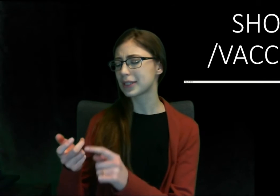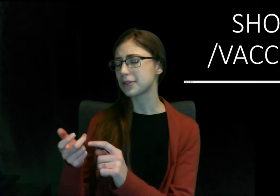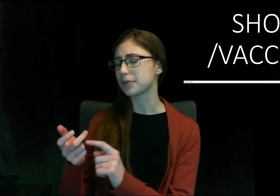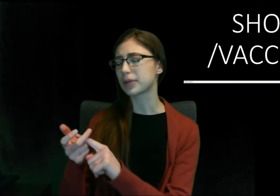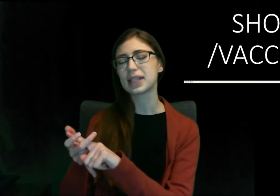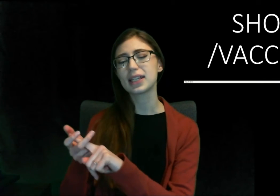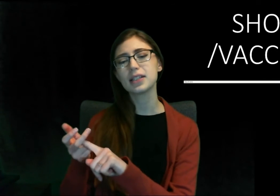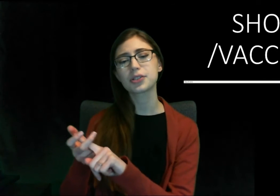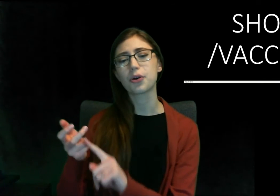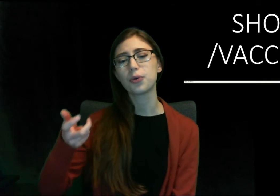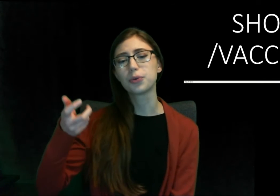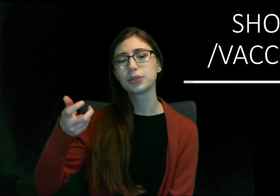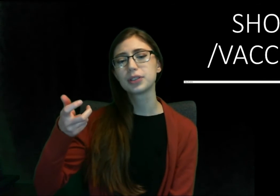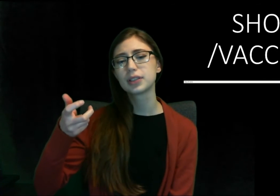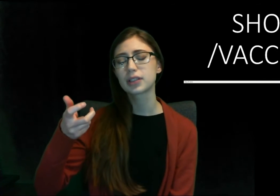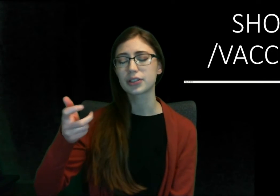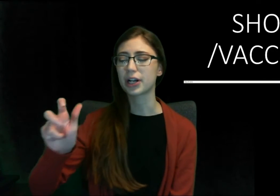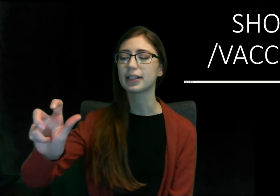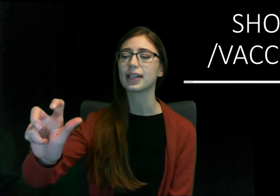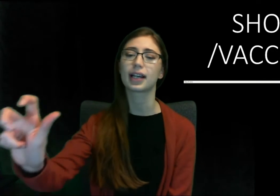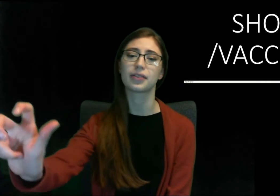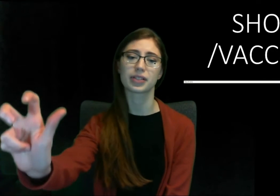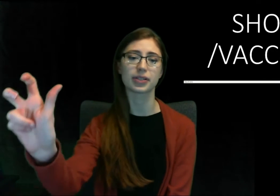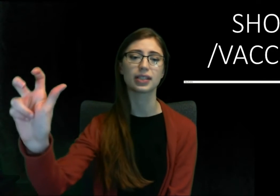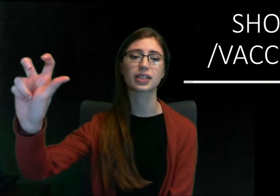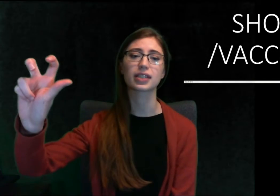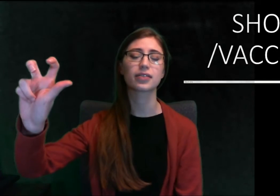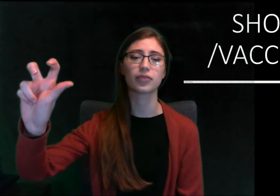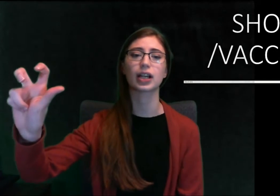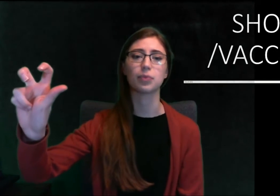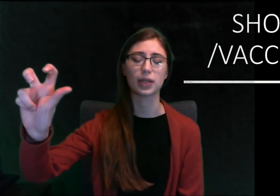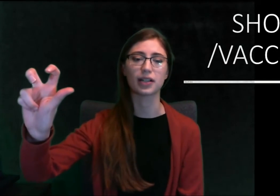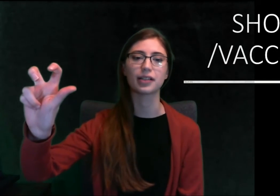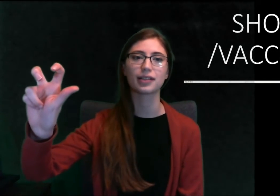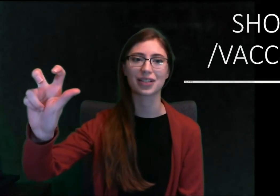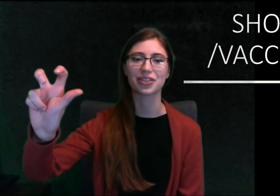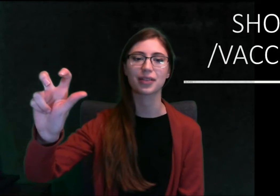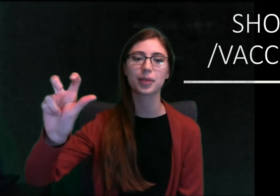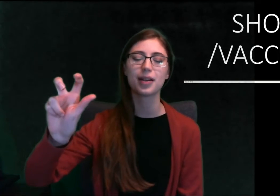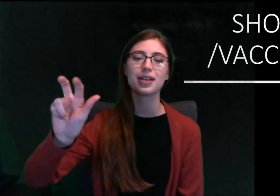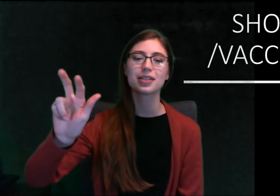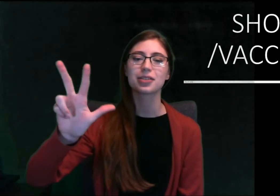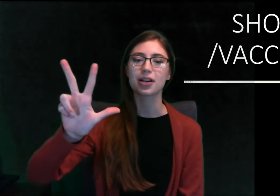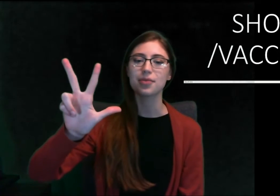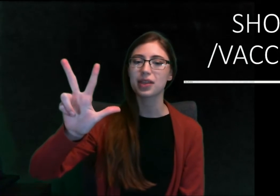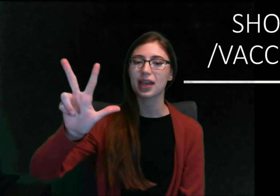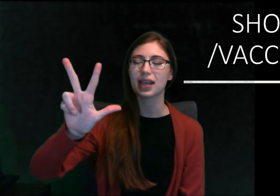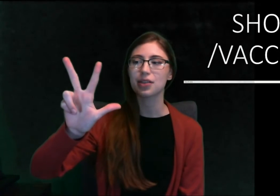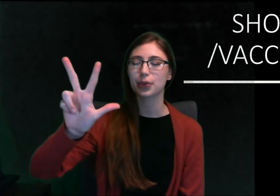to pretend to hold the shot, and that kind of results in this very weird hand shape. So start with a 3 hand